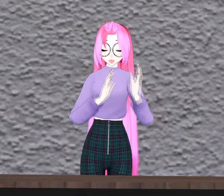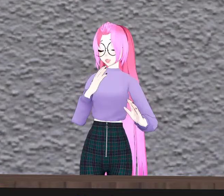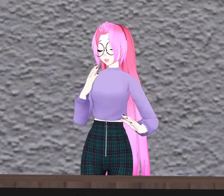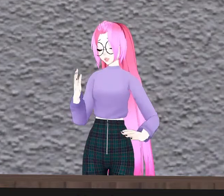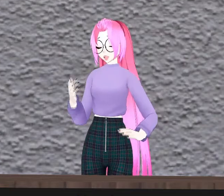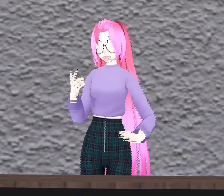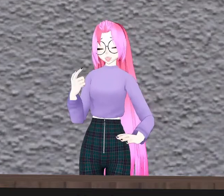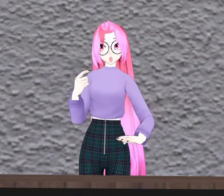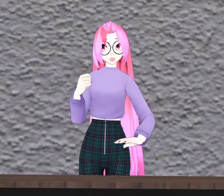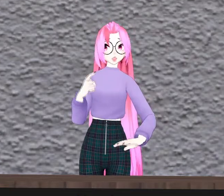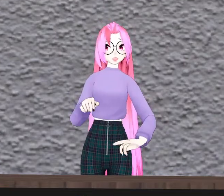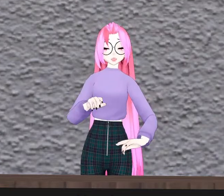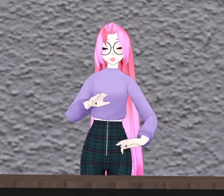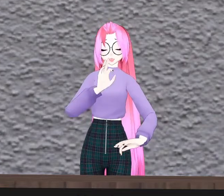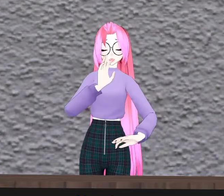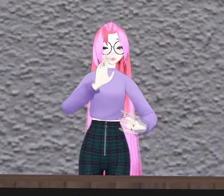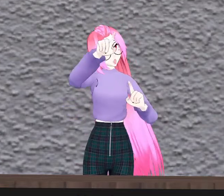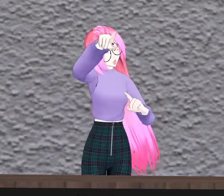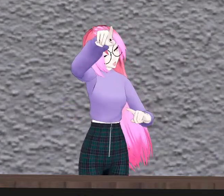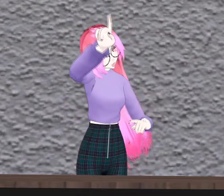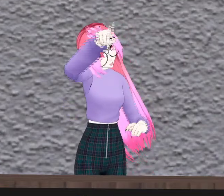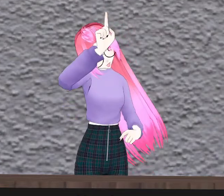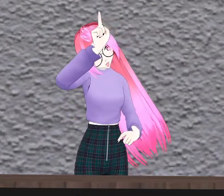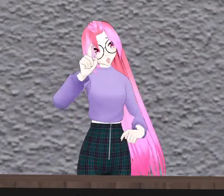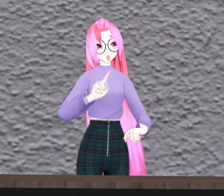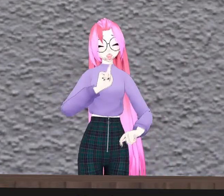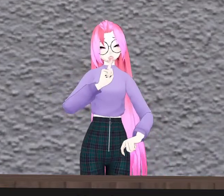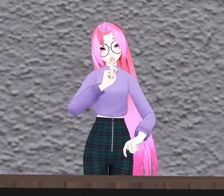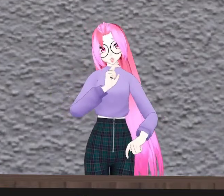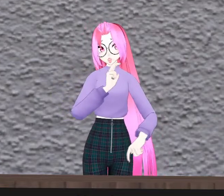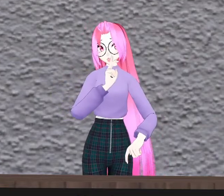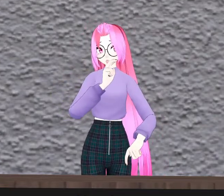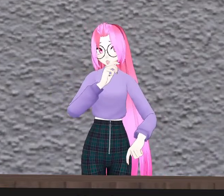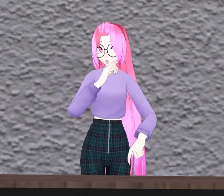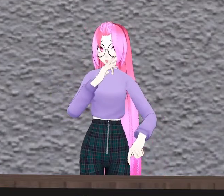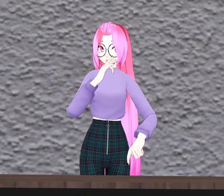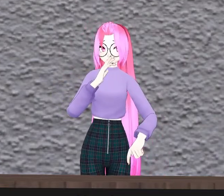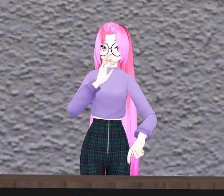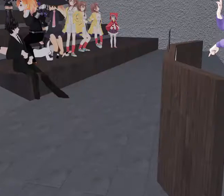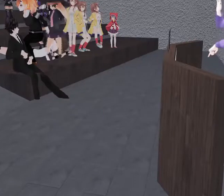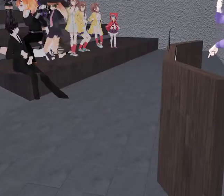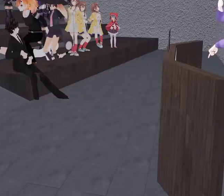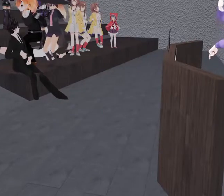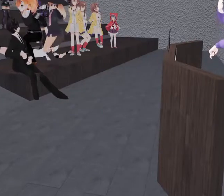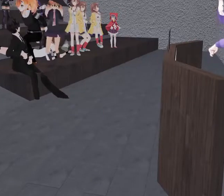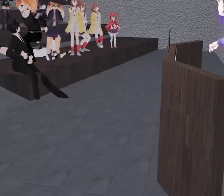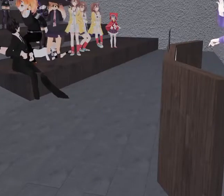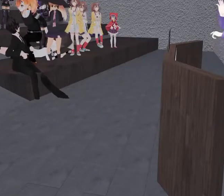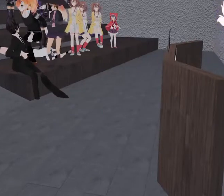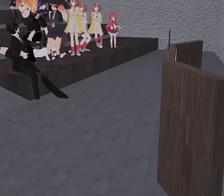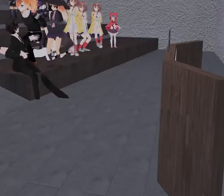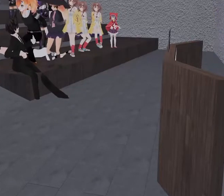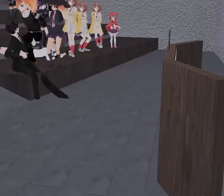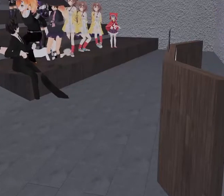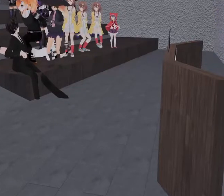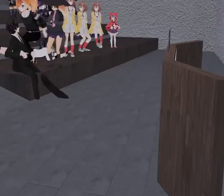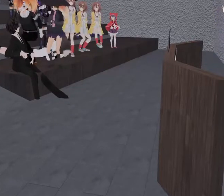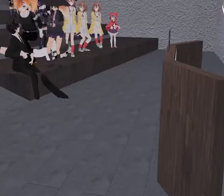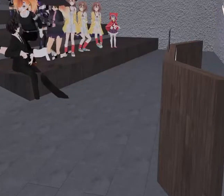you for that question. That was really good. Okay, I didn't forget. Figure, you were next. When it comes to customer service, I guess